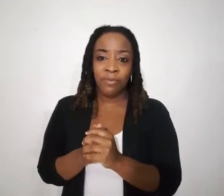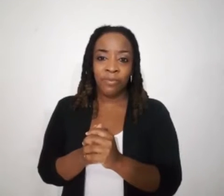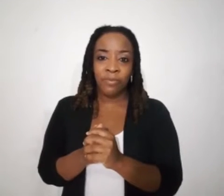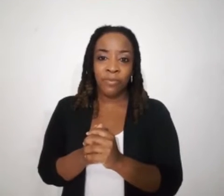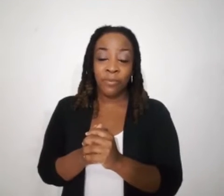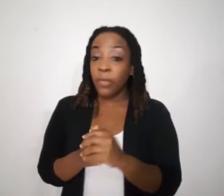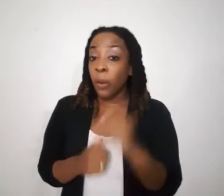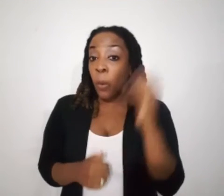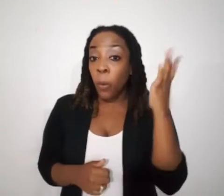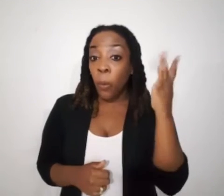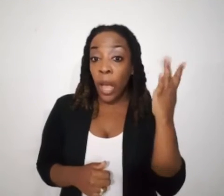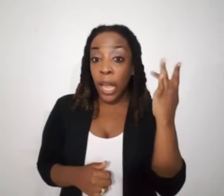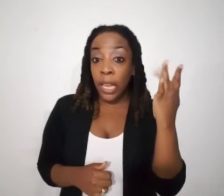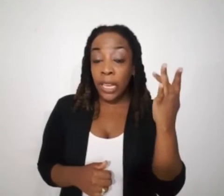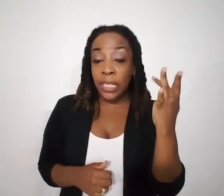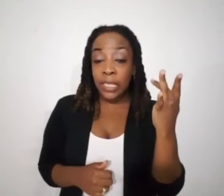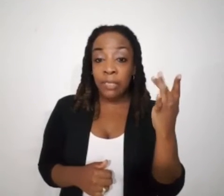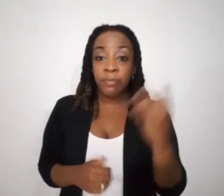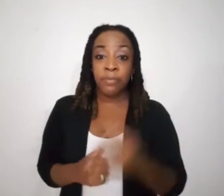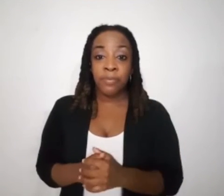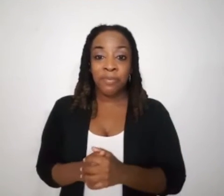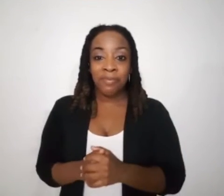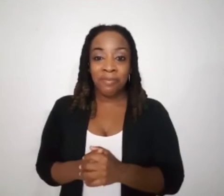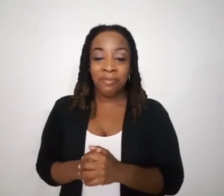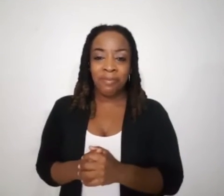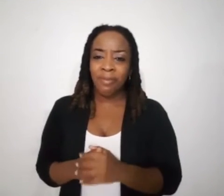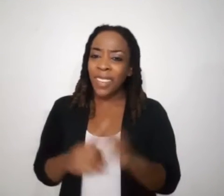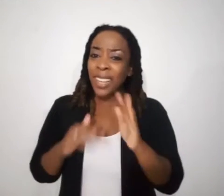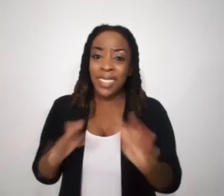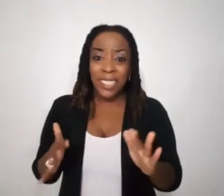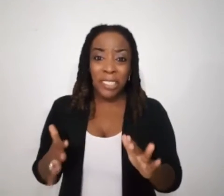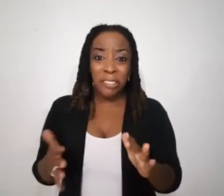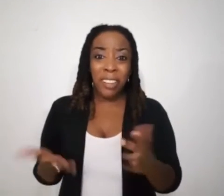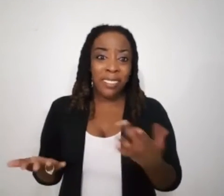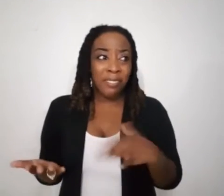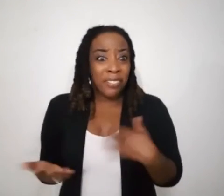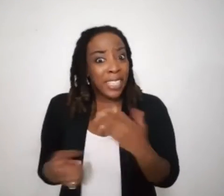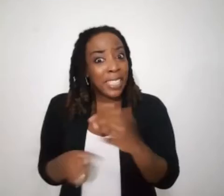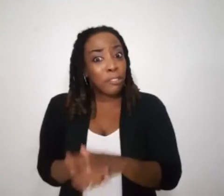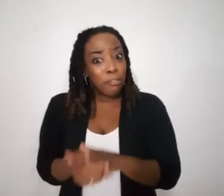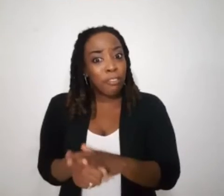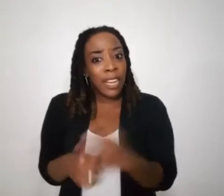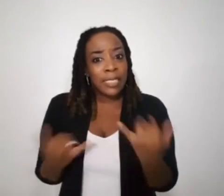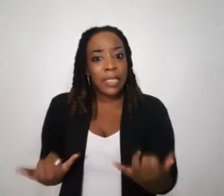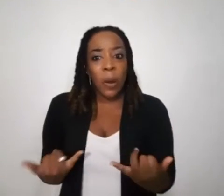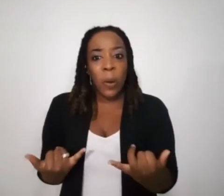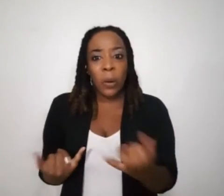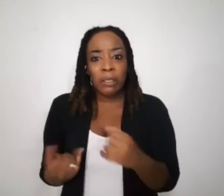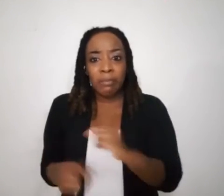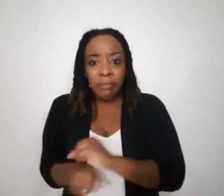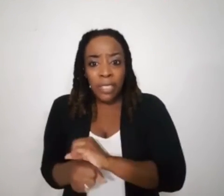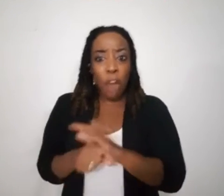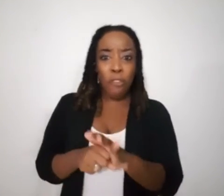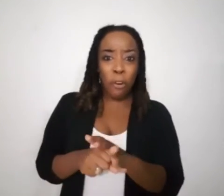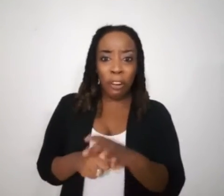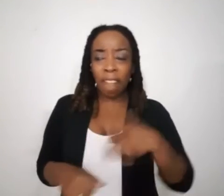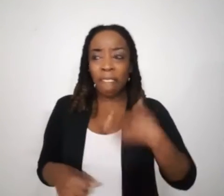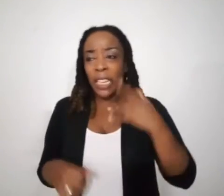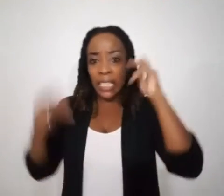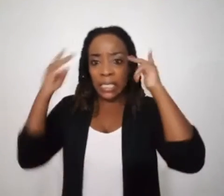Because our children have been stressed a little bit by this coronavirus. They pick up from your